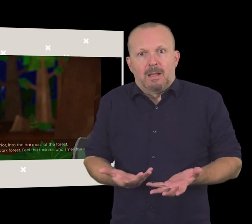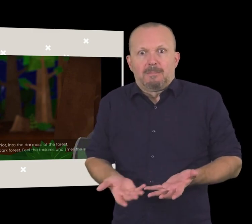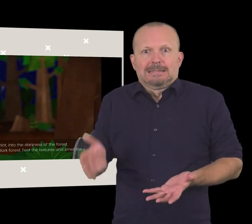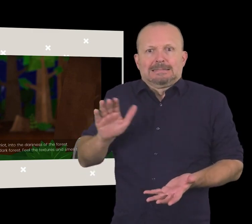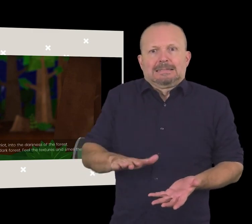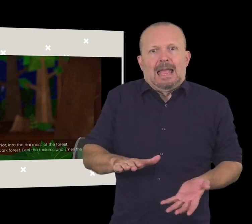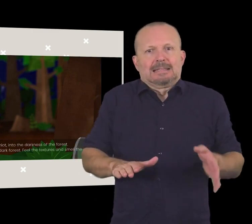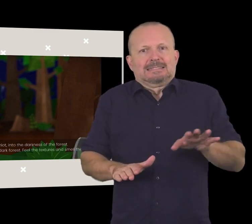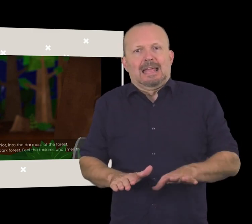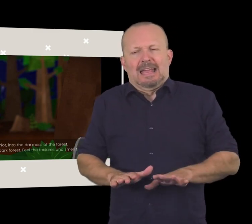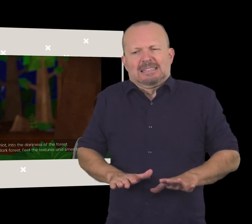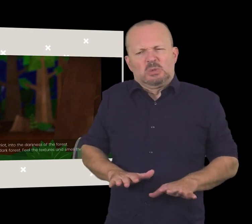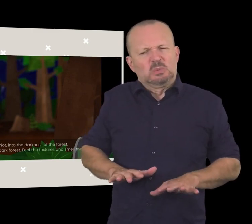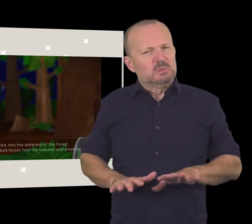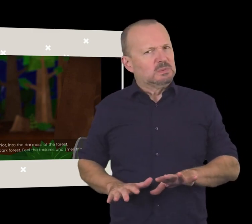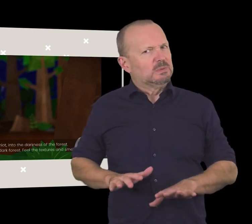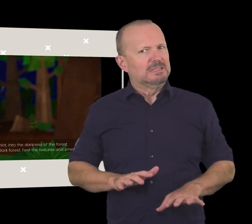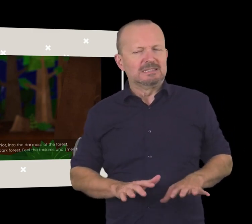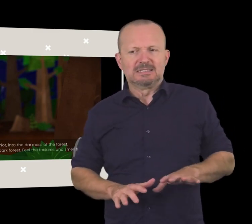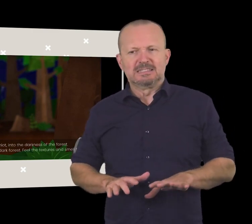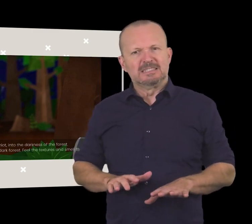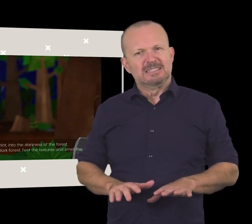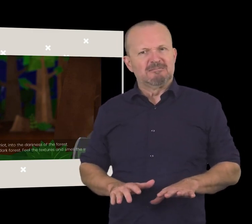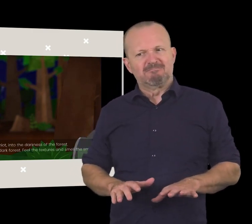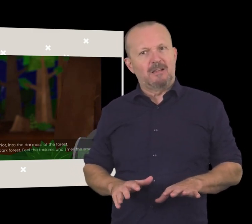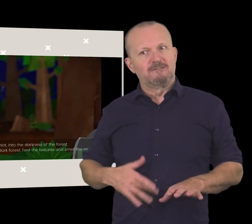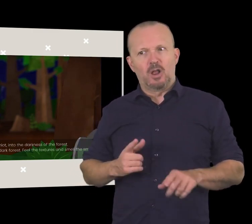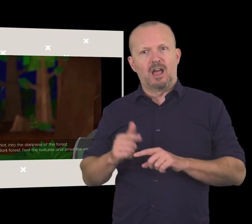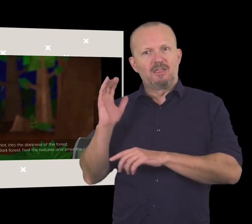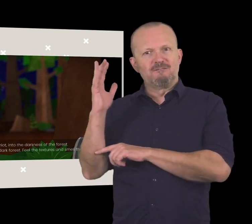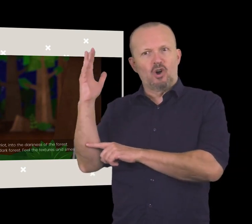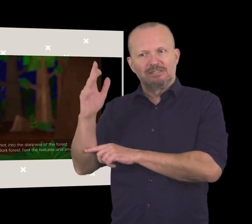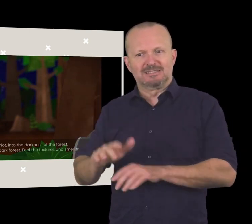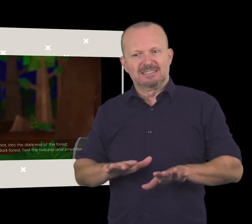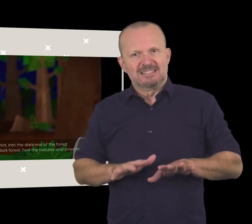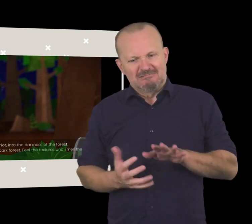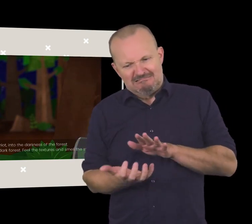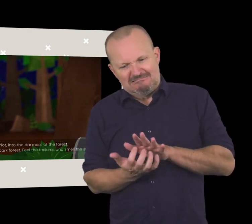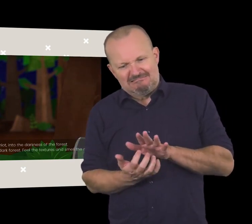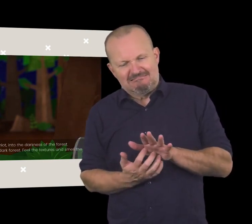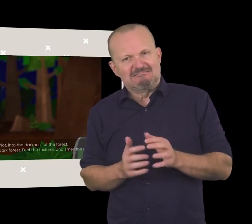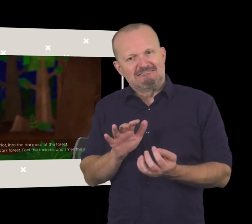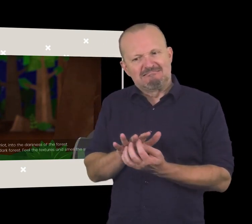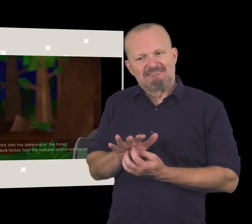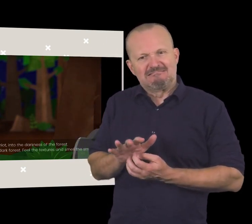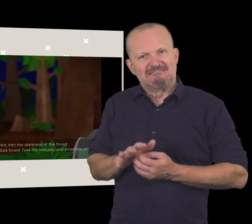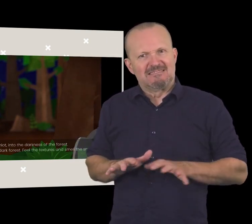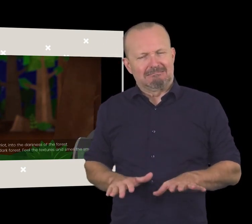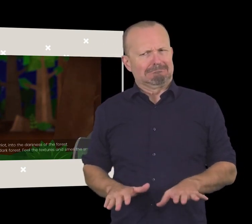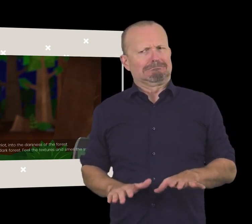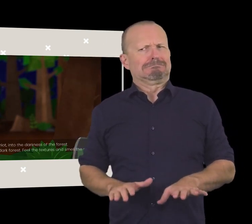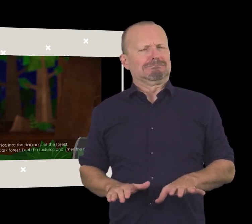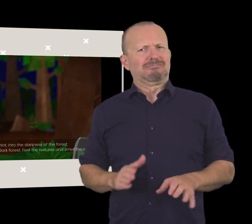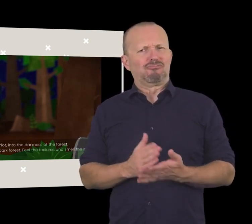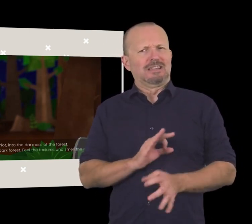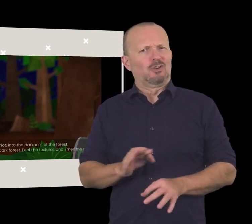because the way it feels on my feet, it's going to create, it's actually really, really